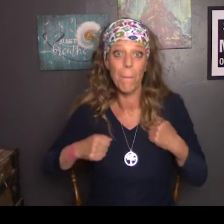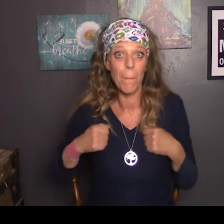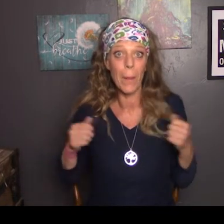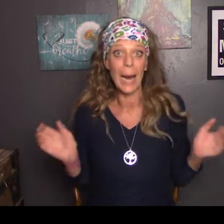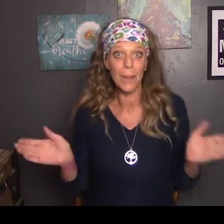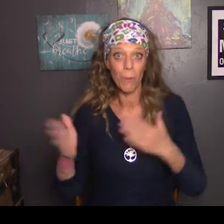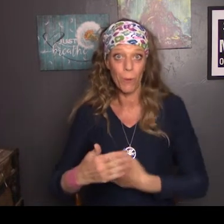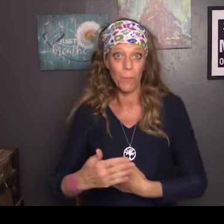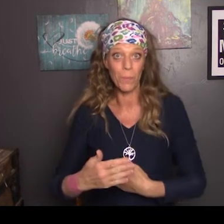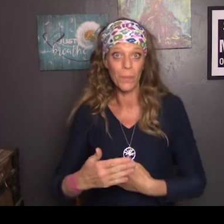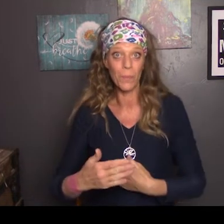bathroom,